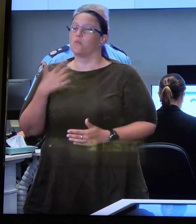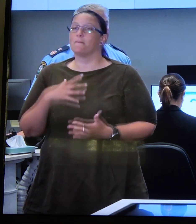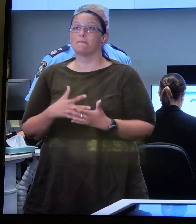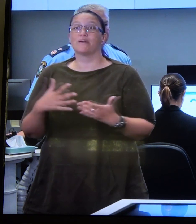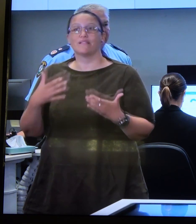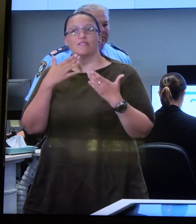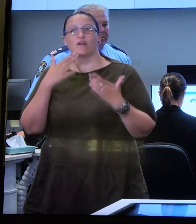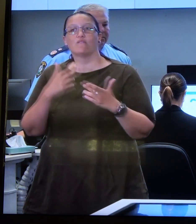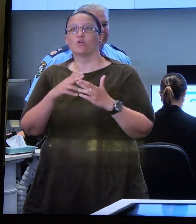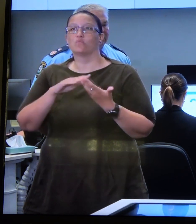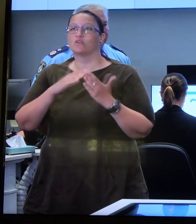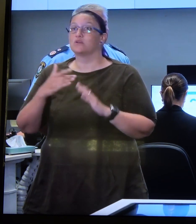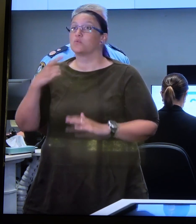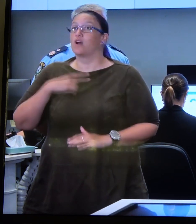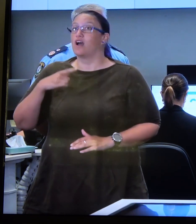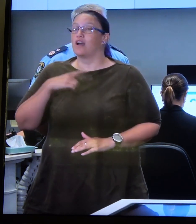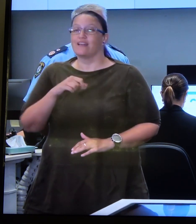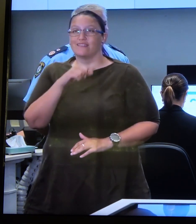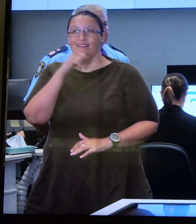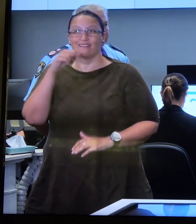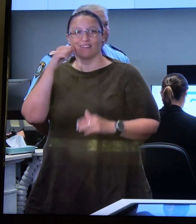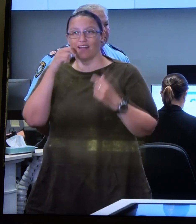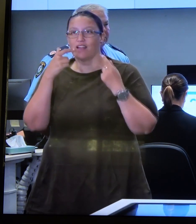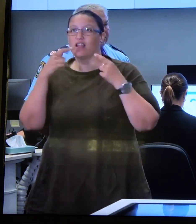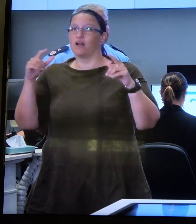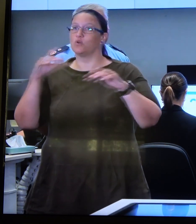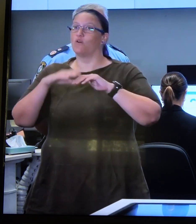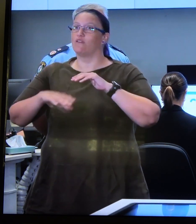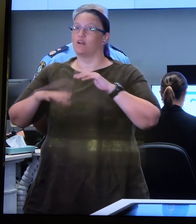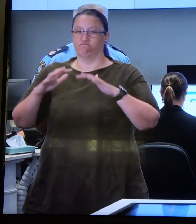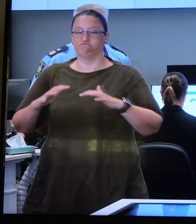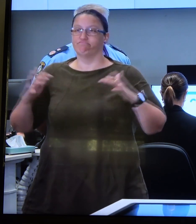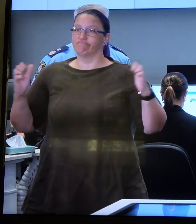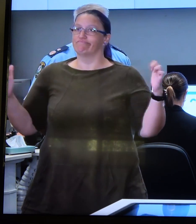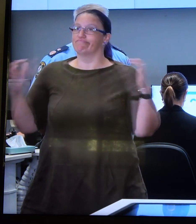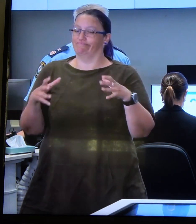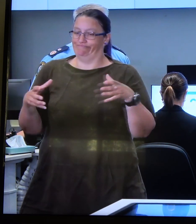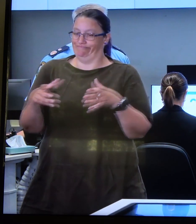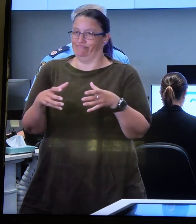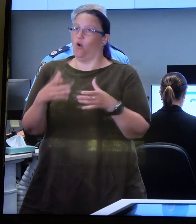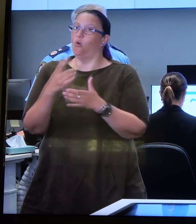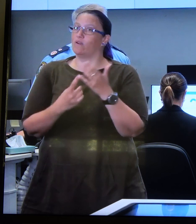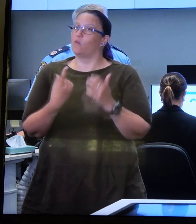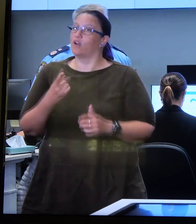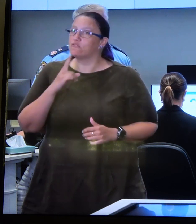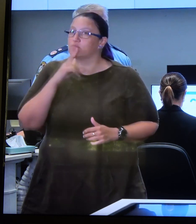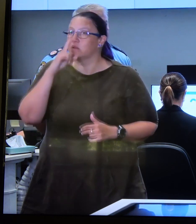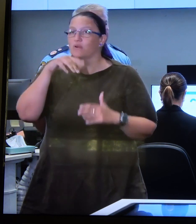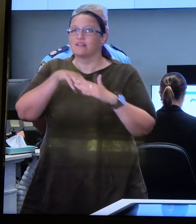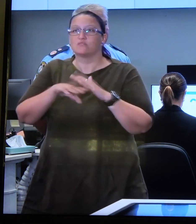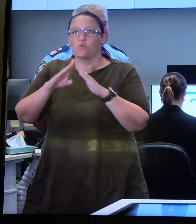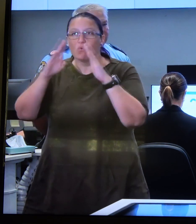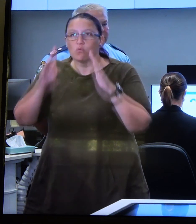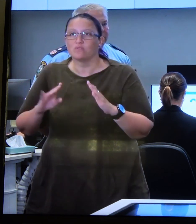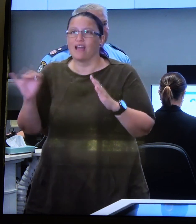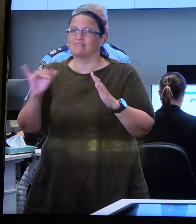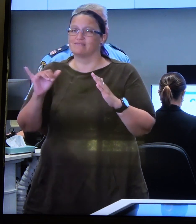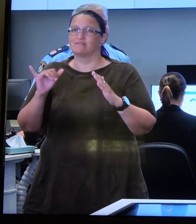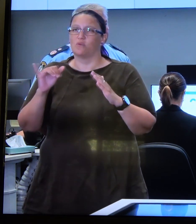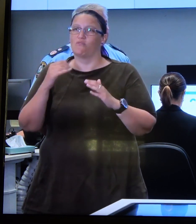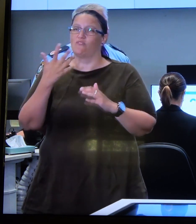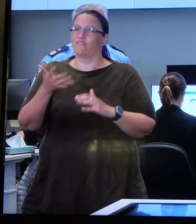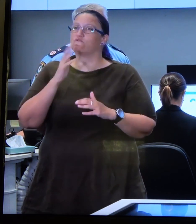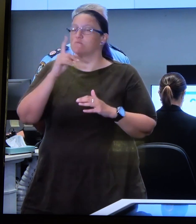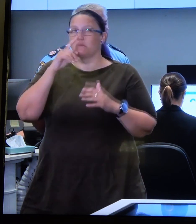yesterday's announcements about public gatherings and also in relation to social distancing. And I want to remind people how important